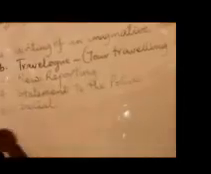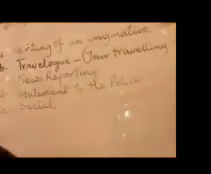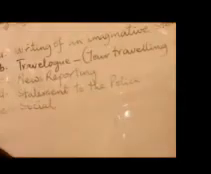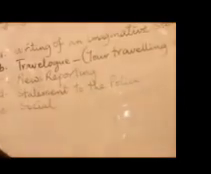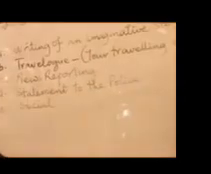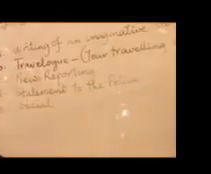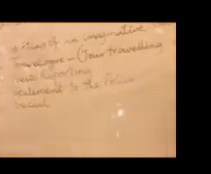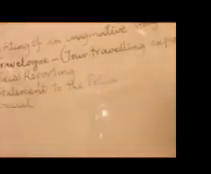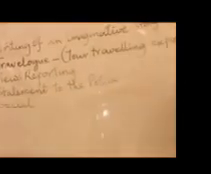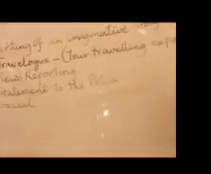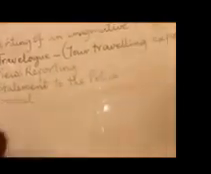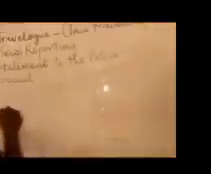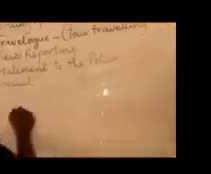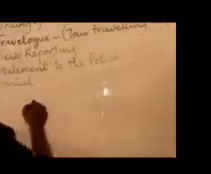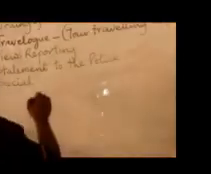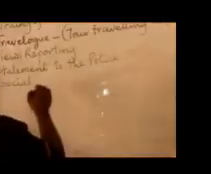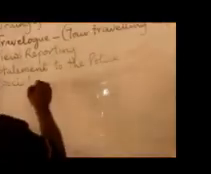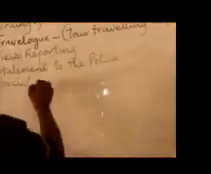diary.